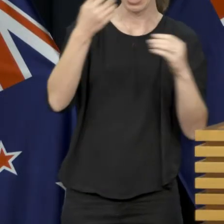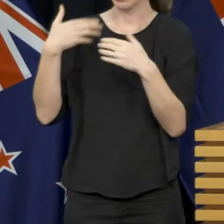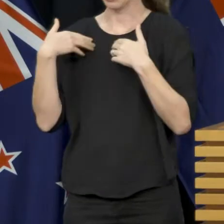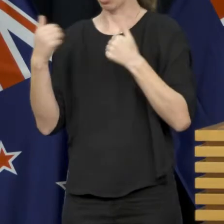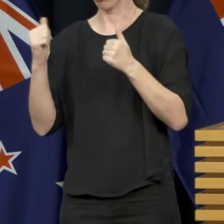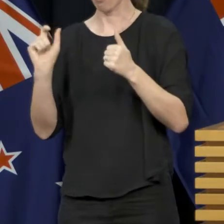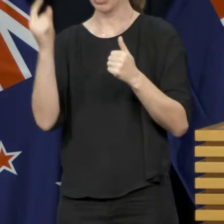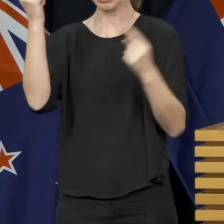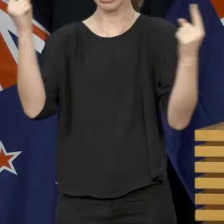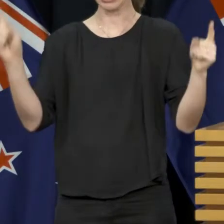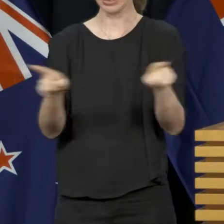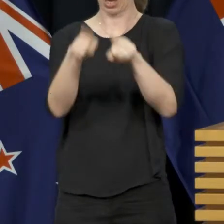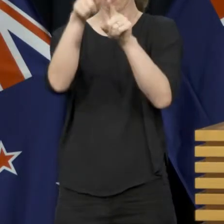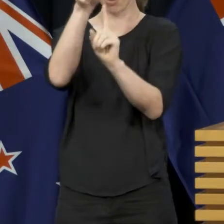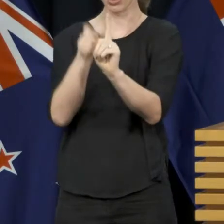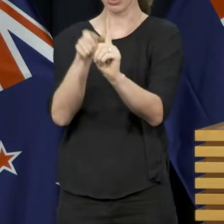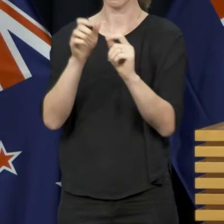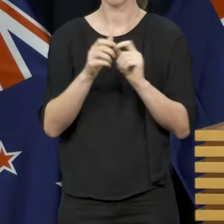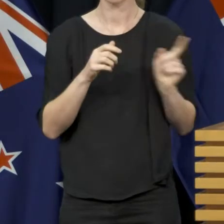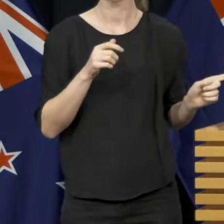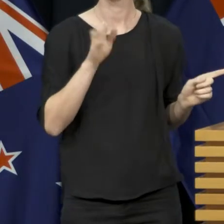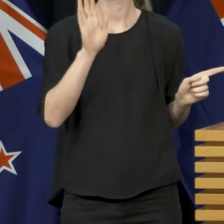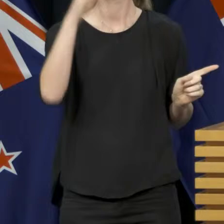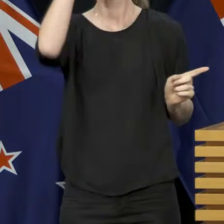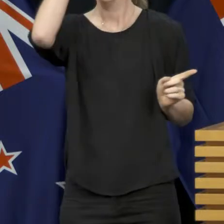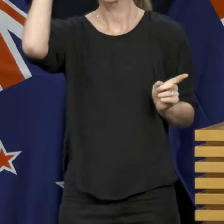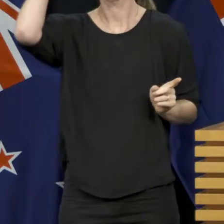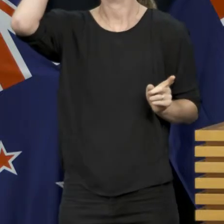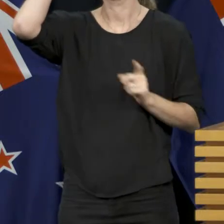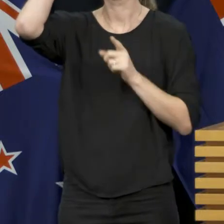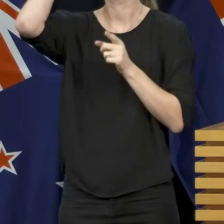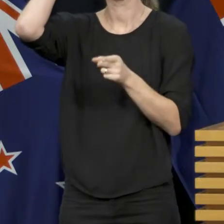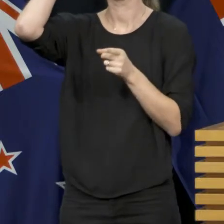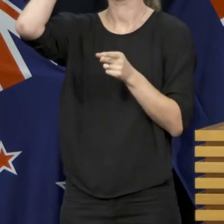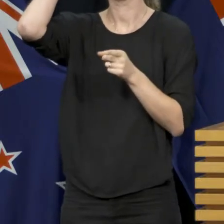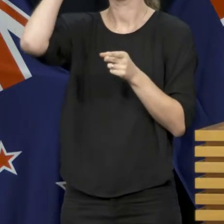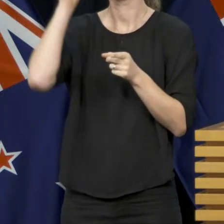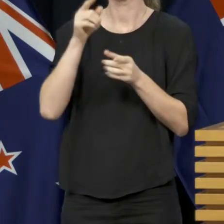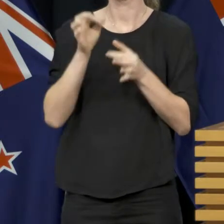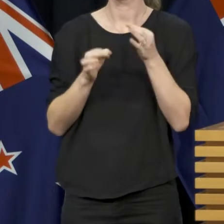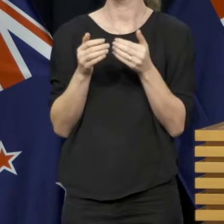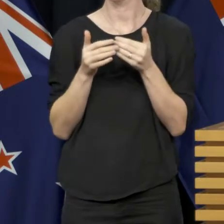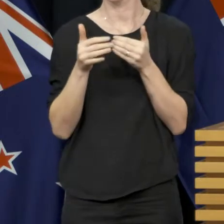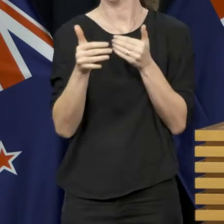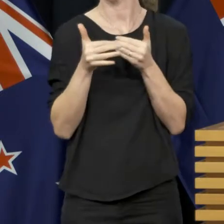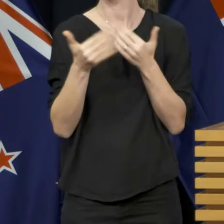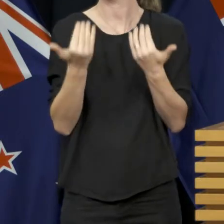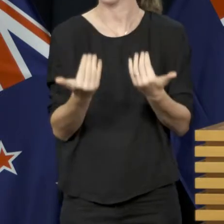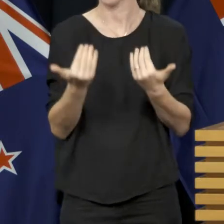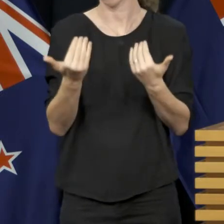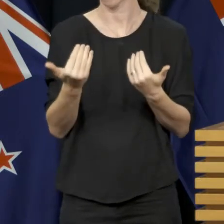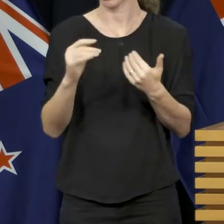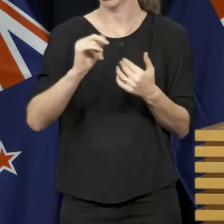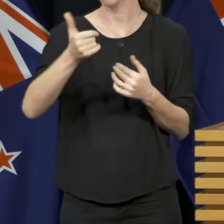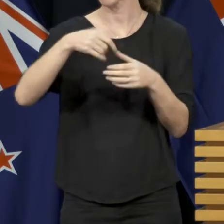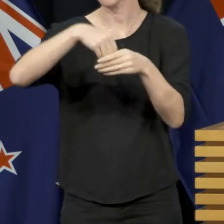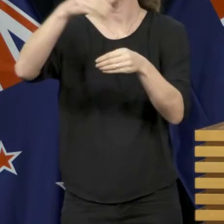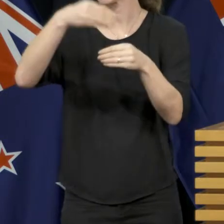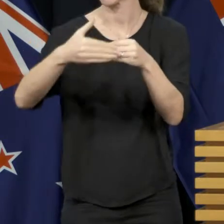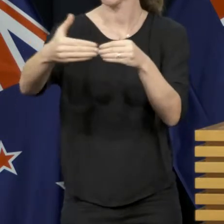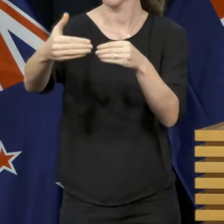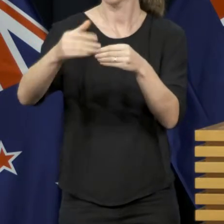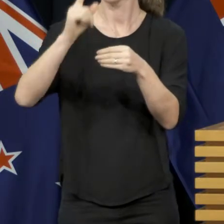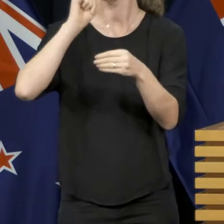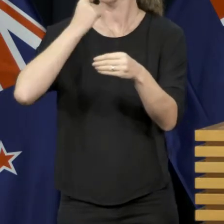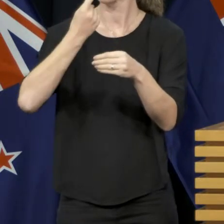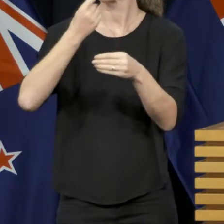health portfolio? Yeah. Keep in mind, this is a decision that I've made for this period, and then I will reassess at the